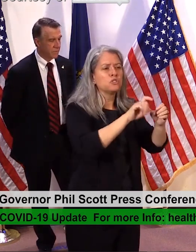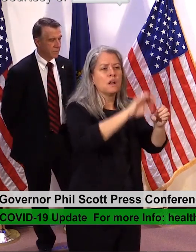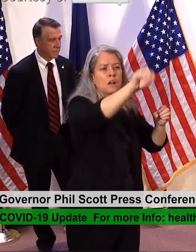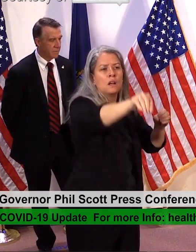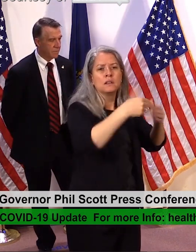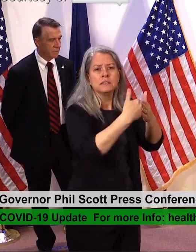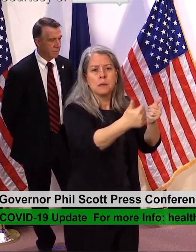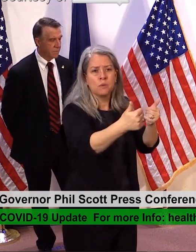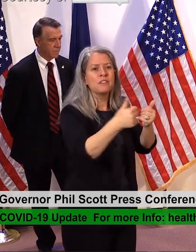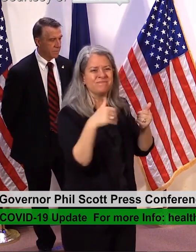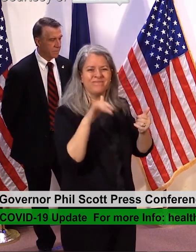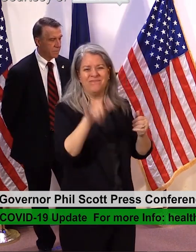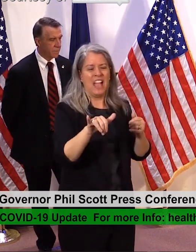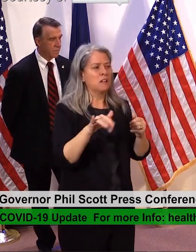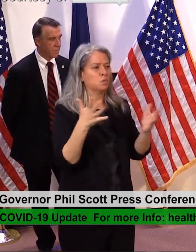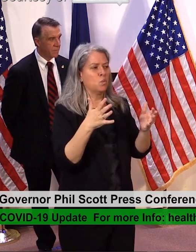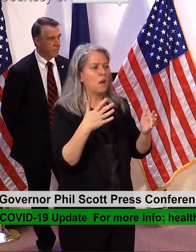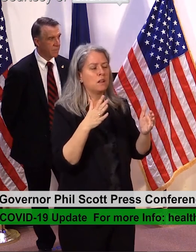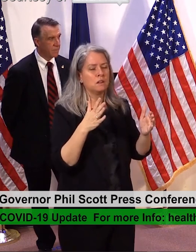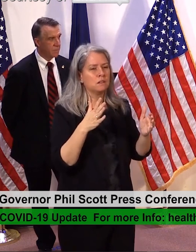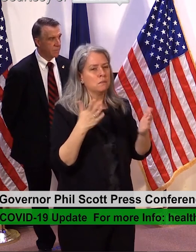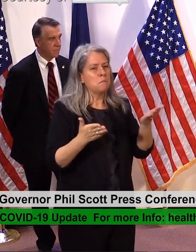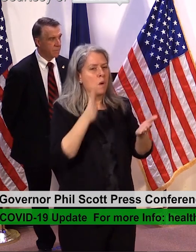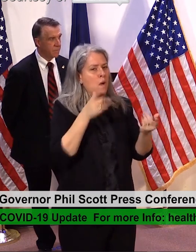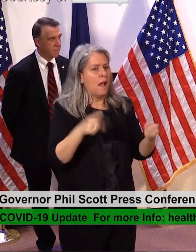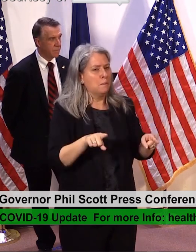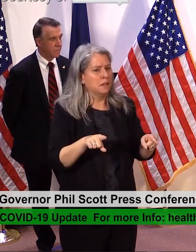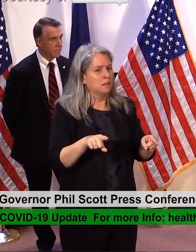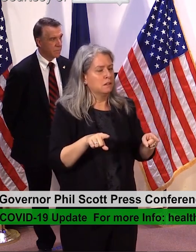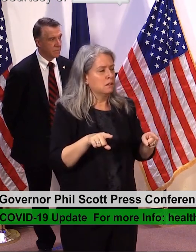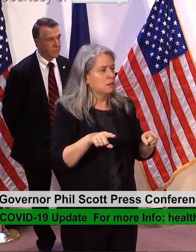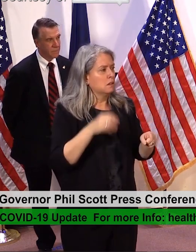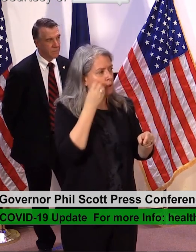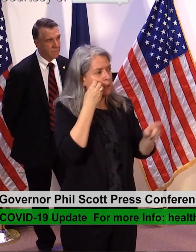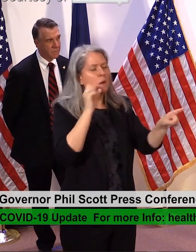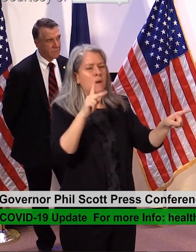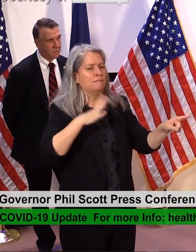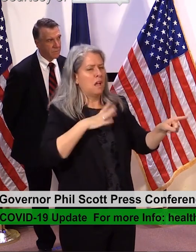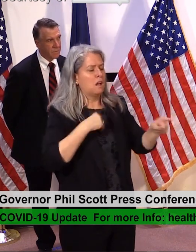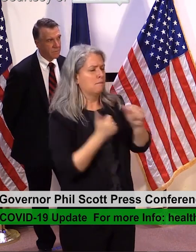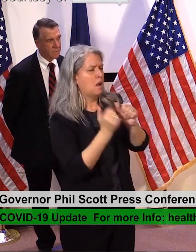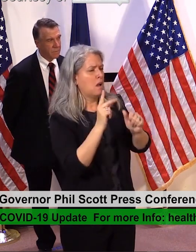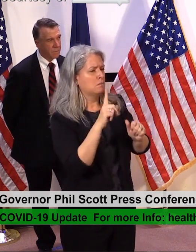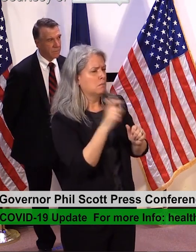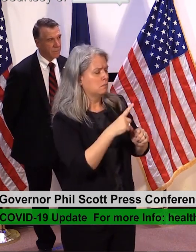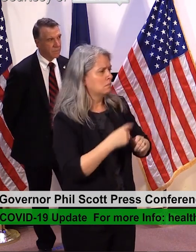of intensive care that might be needed for the COVID population? So just a little follow-up.